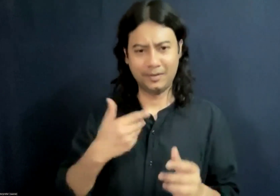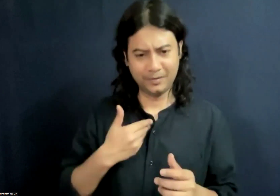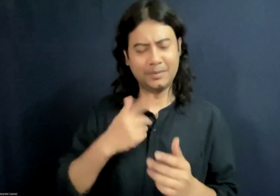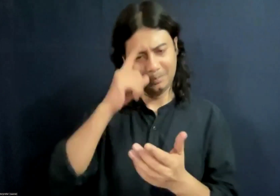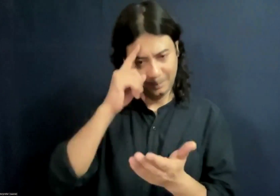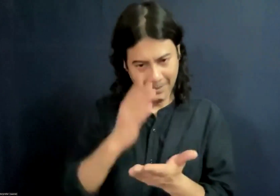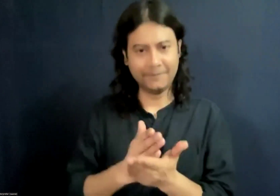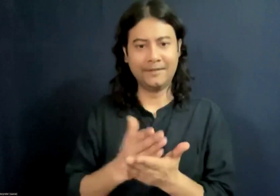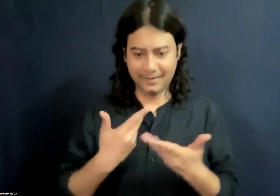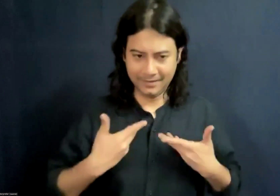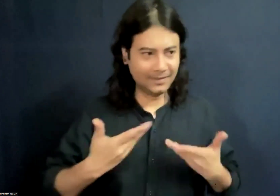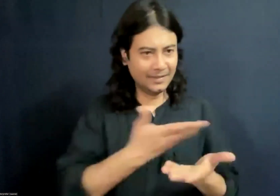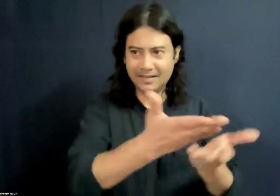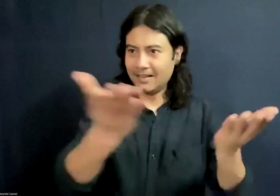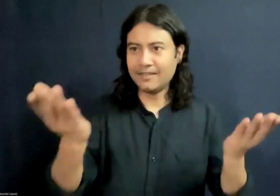Lord.